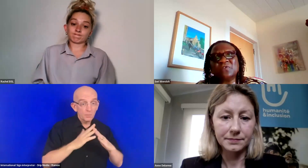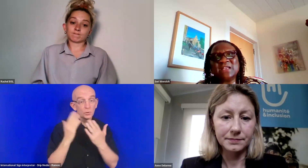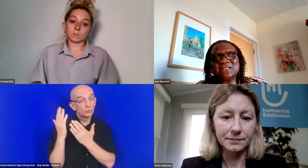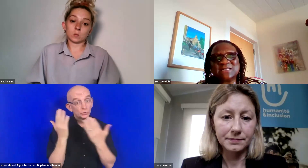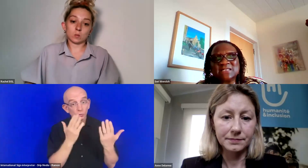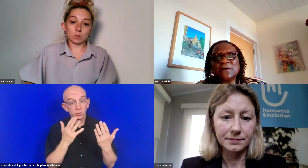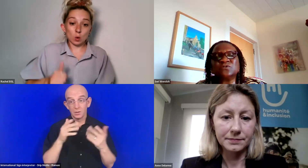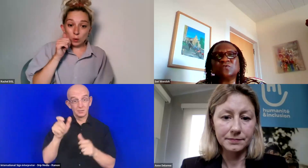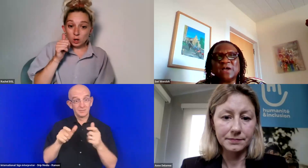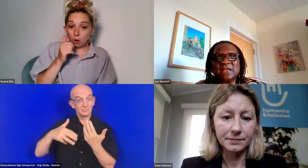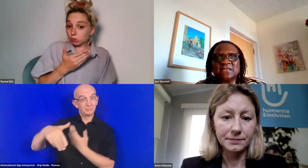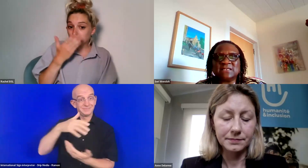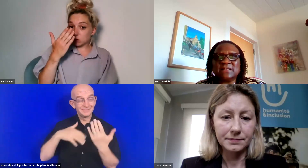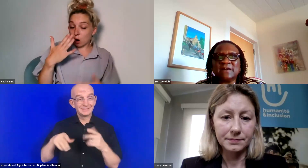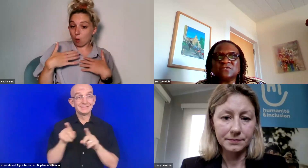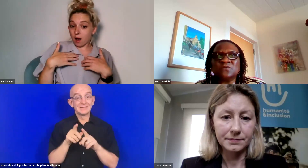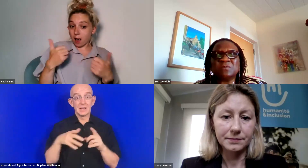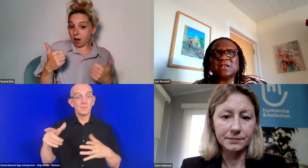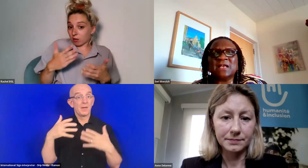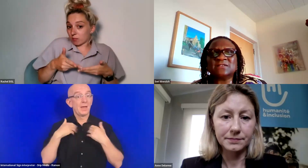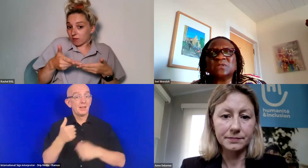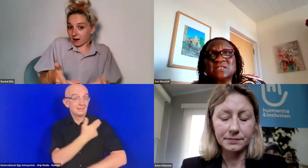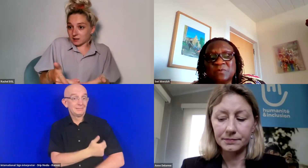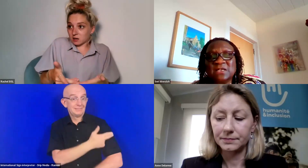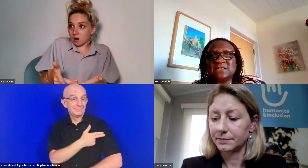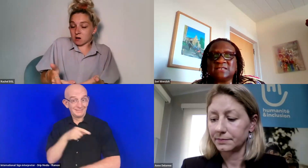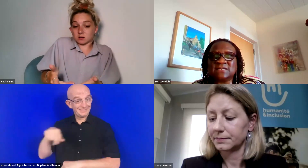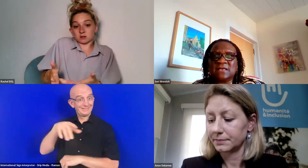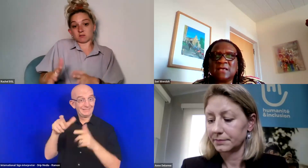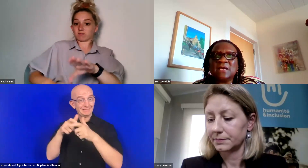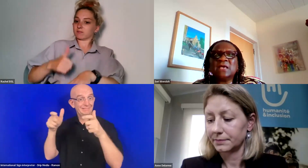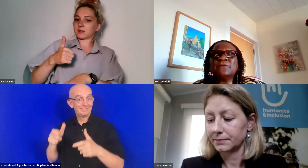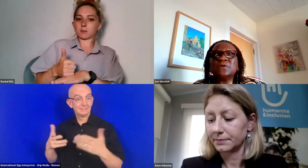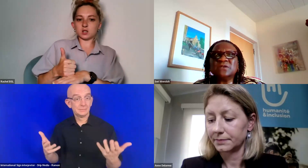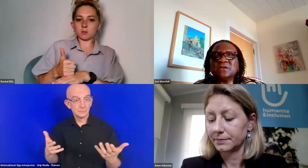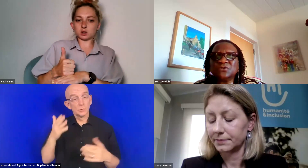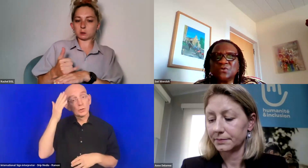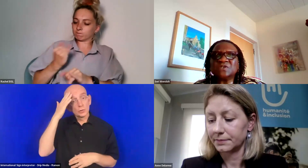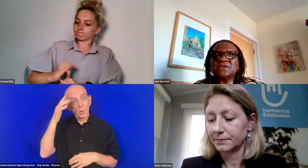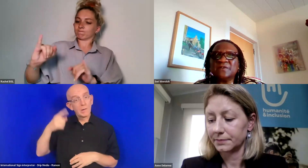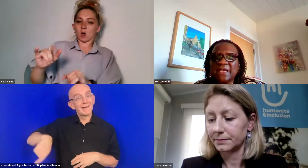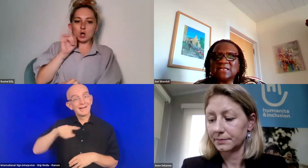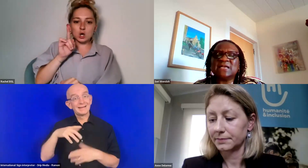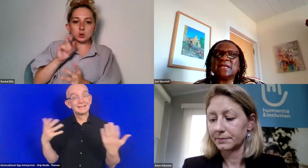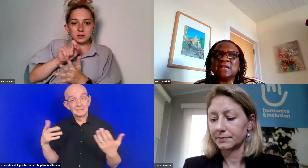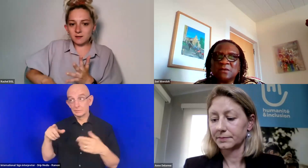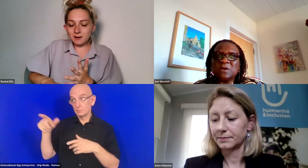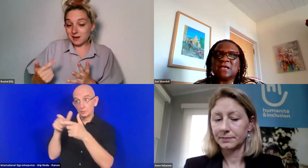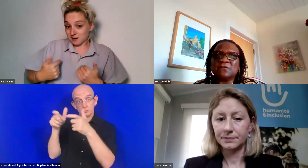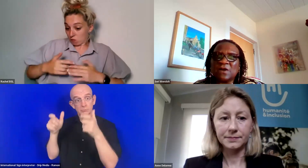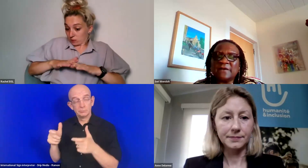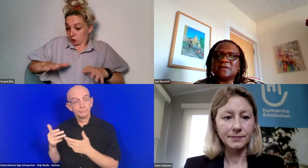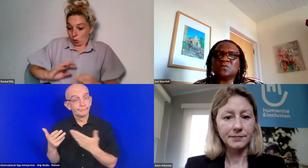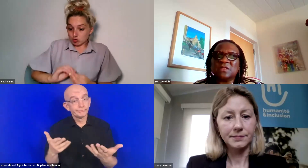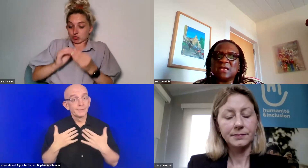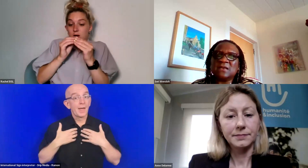health provider sets out to violate the rights of women and girls with disabilities, if we don't create an